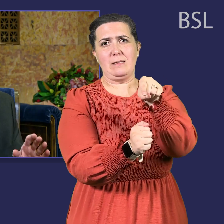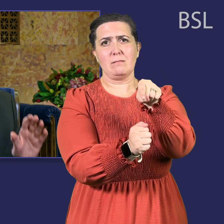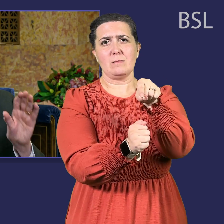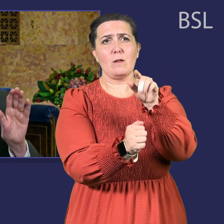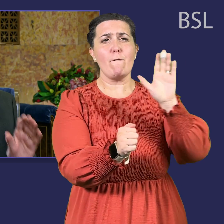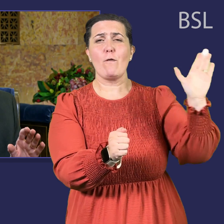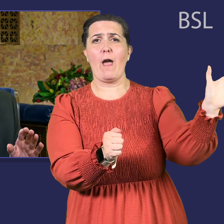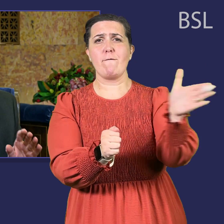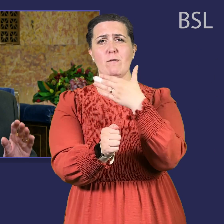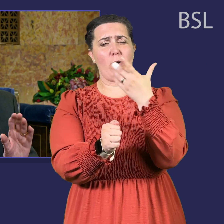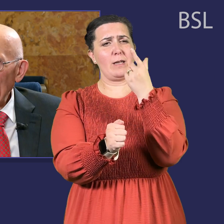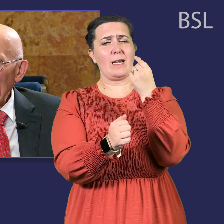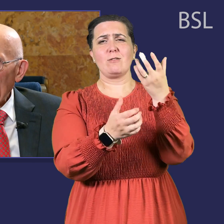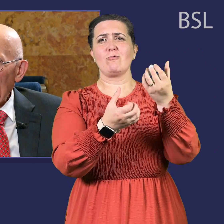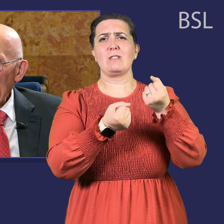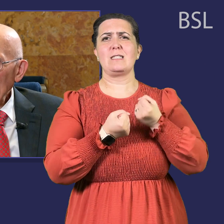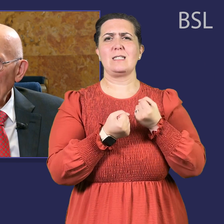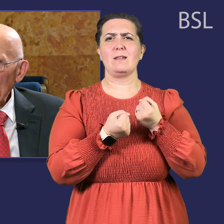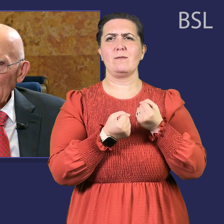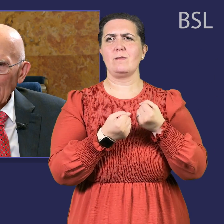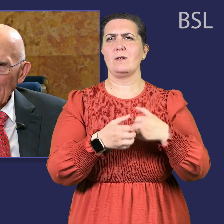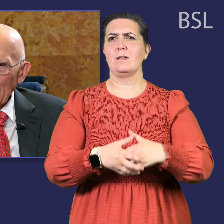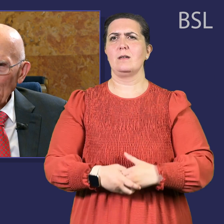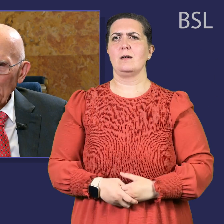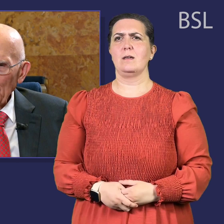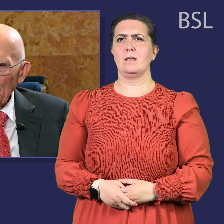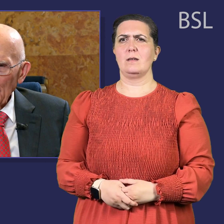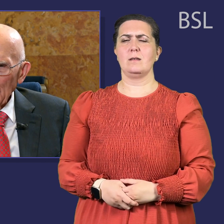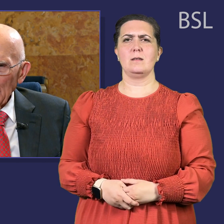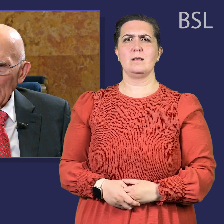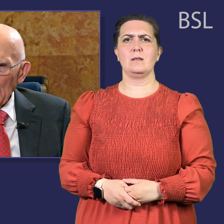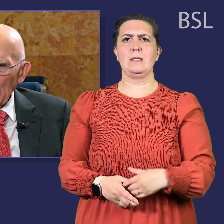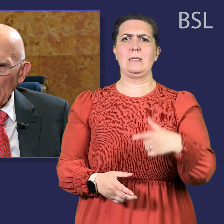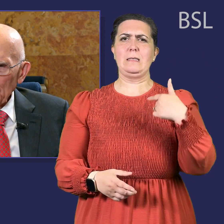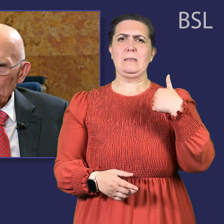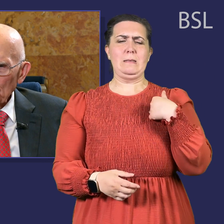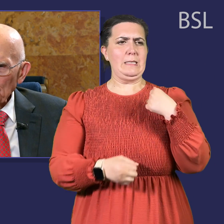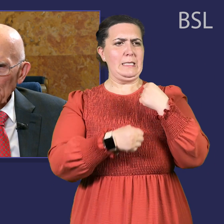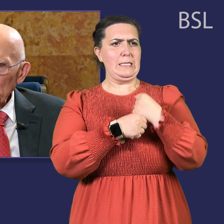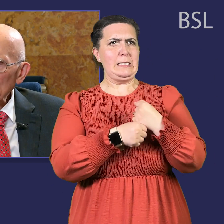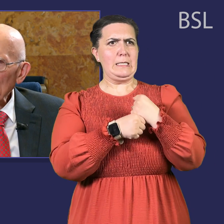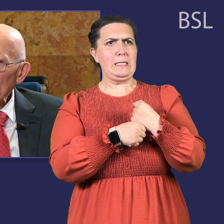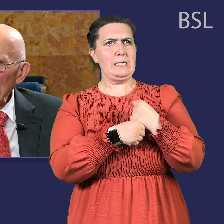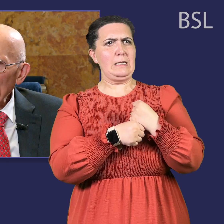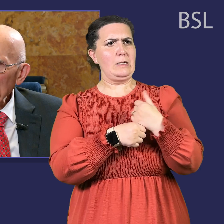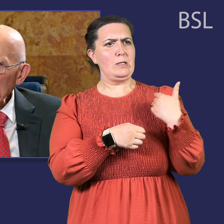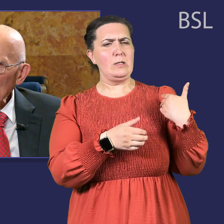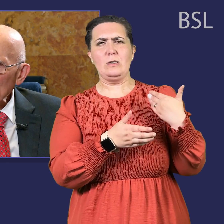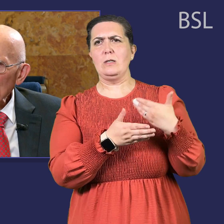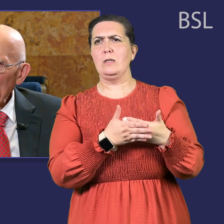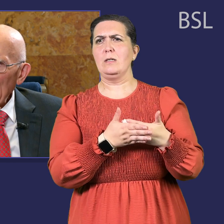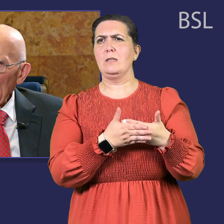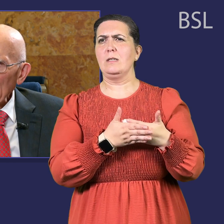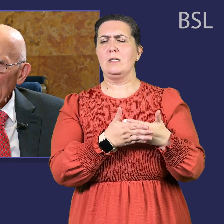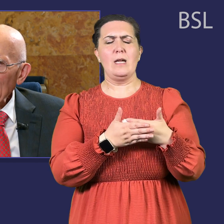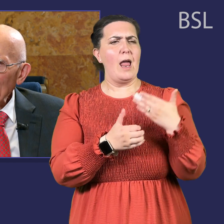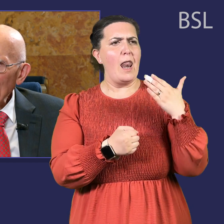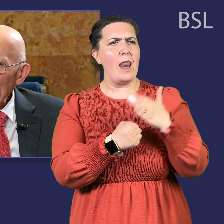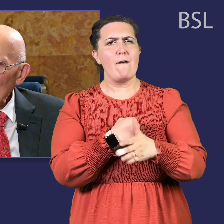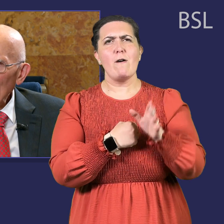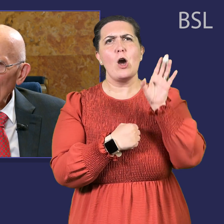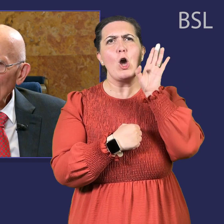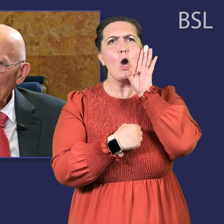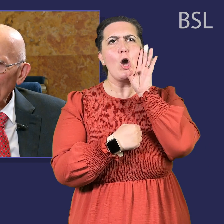to make them available. I have been in church leadership for many years, and I